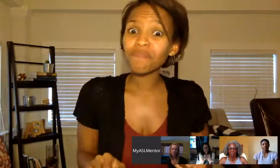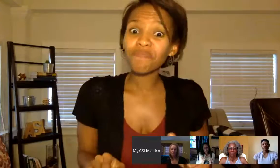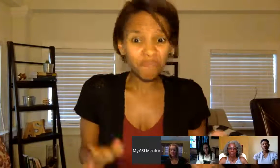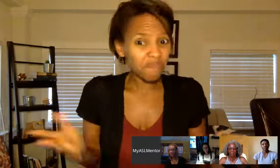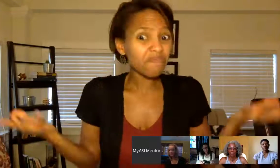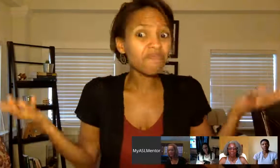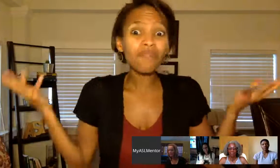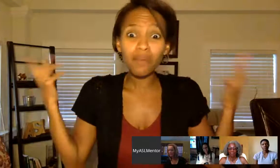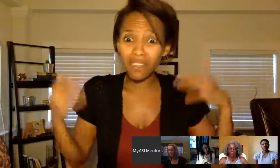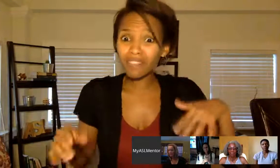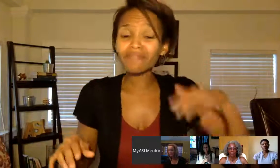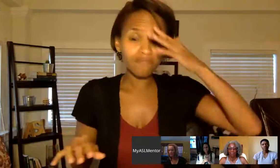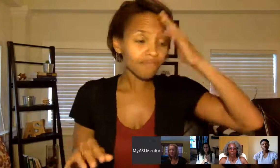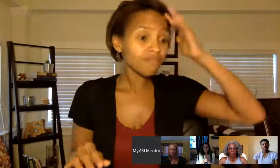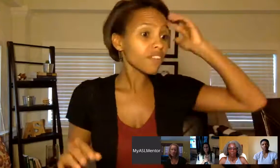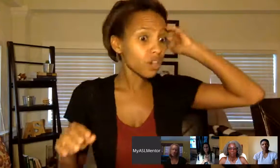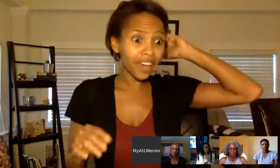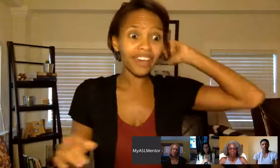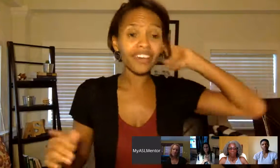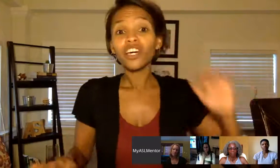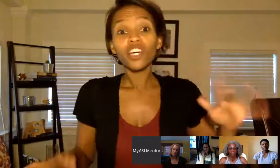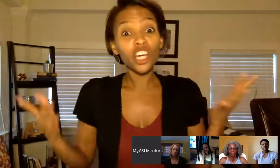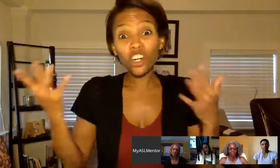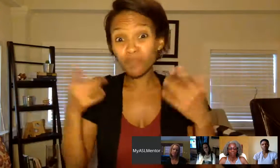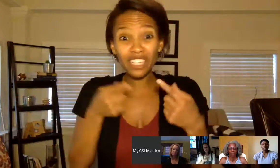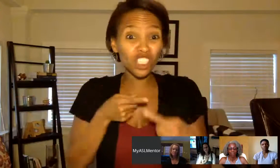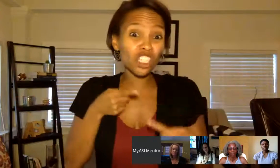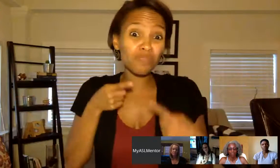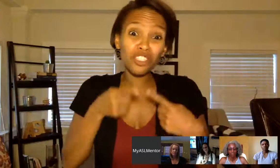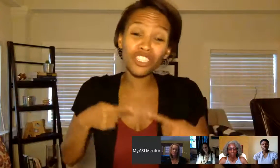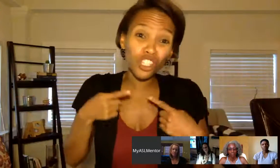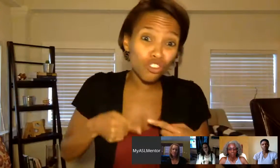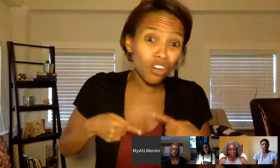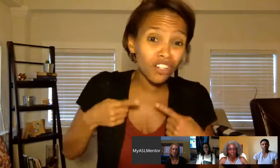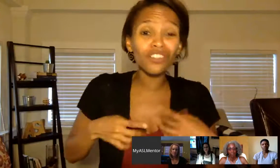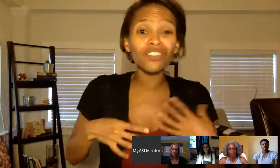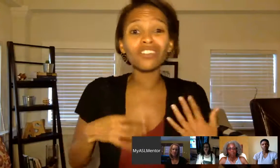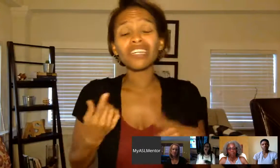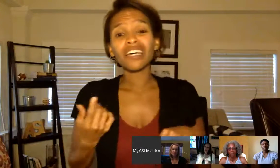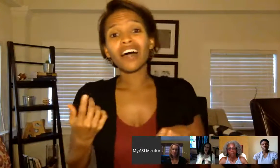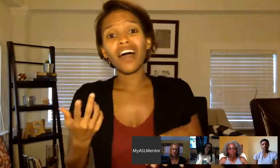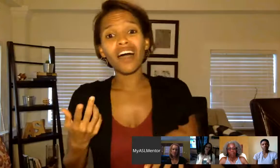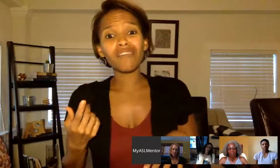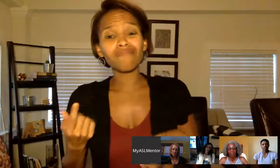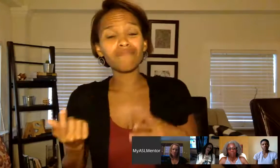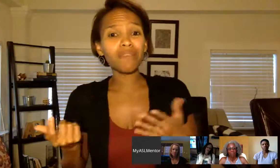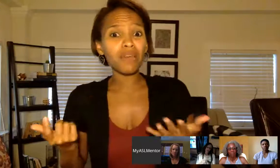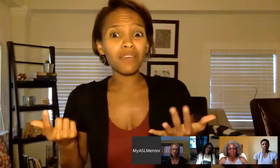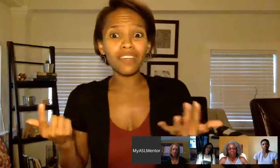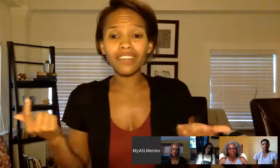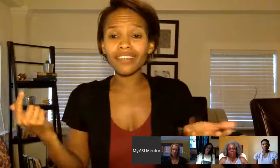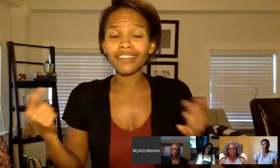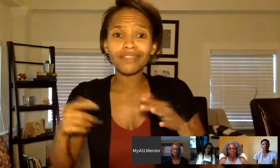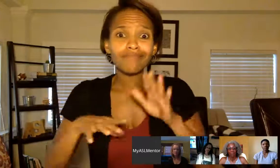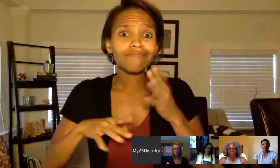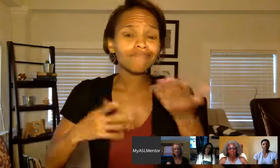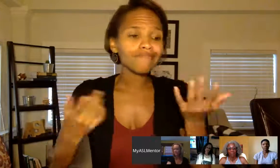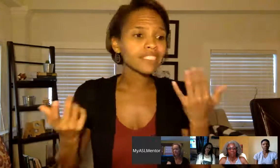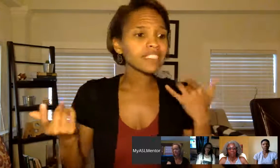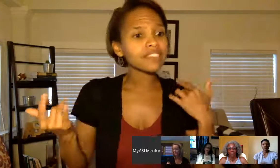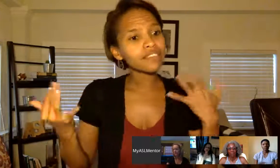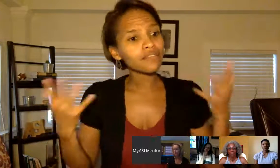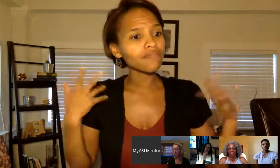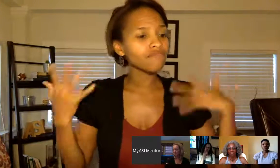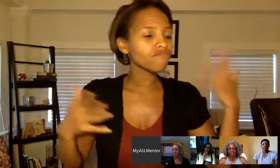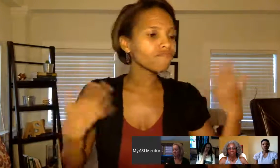that. Maybe. Okay. It could be that she just means you're going to struggle. Maybe